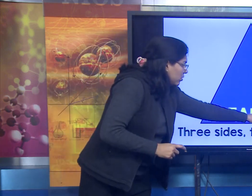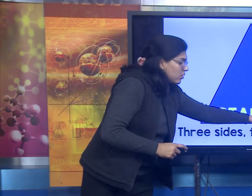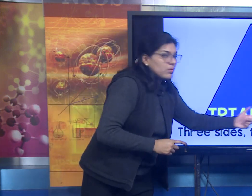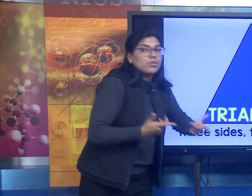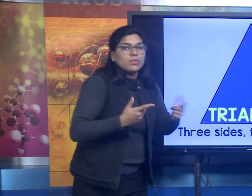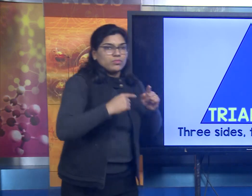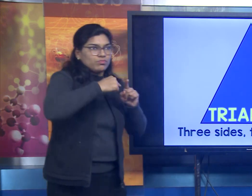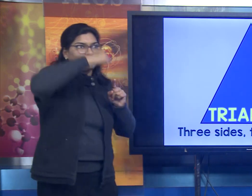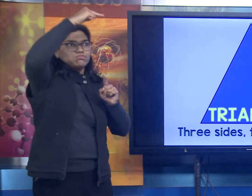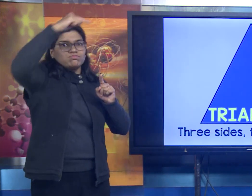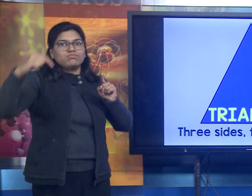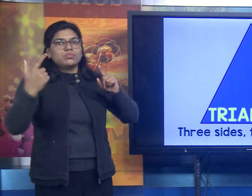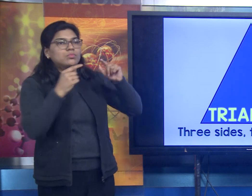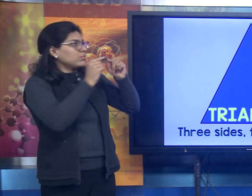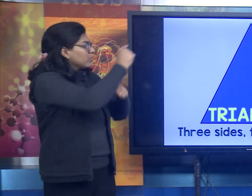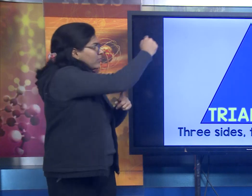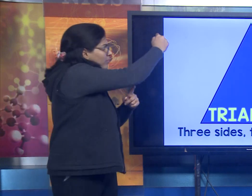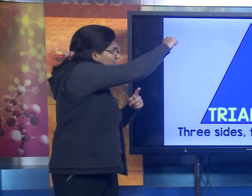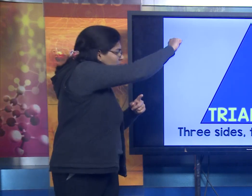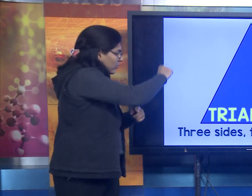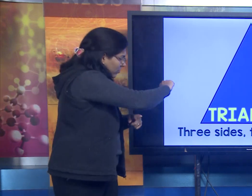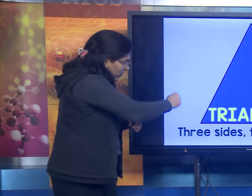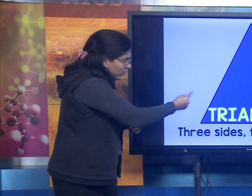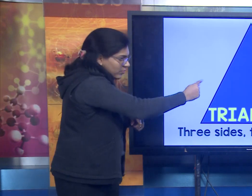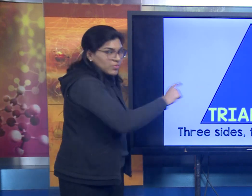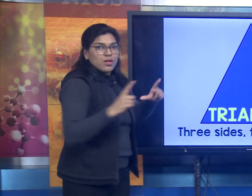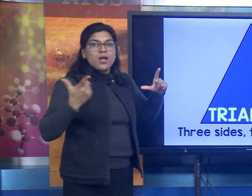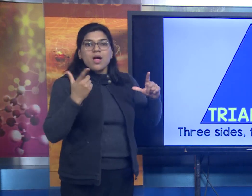angle word is combined with three, that means tri, it